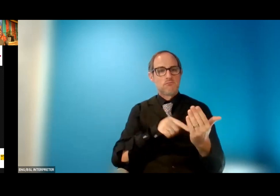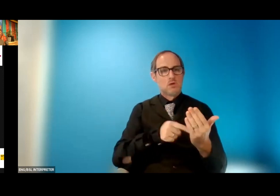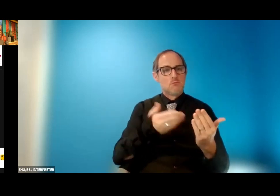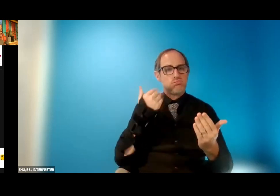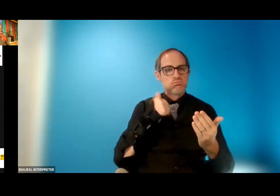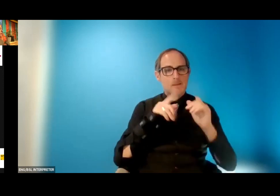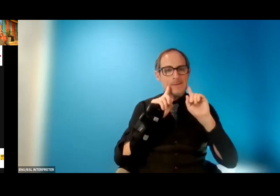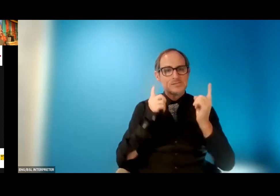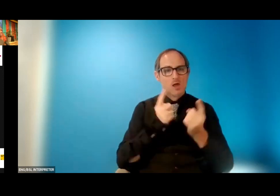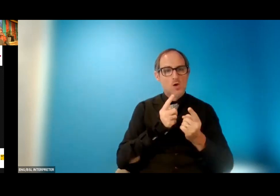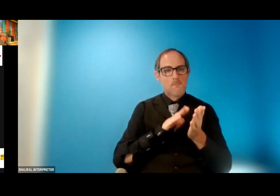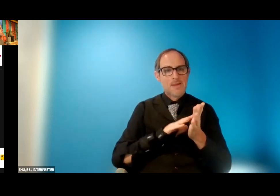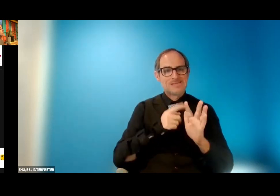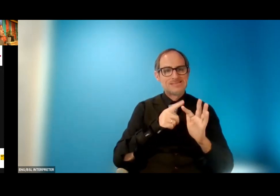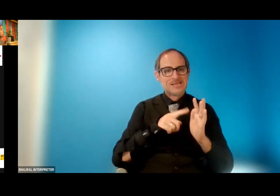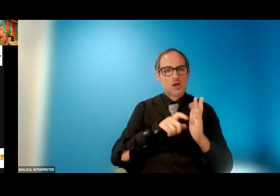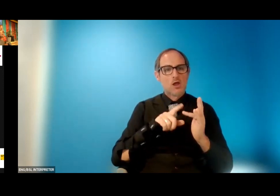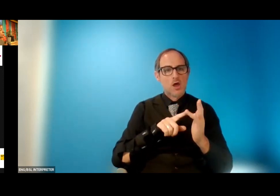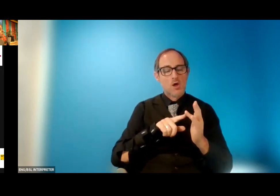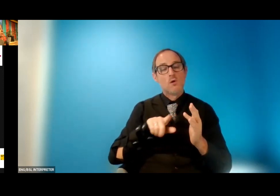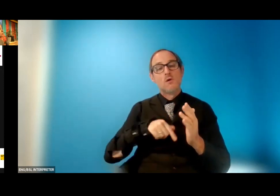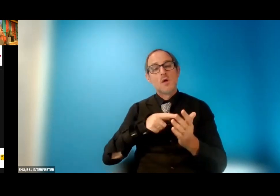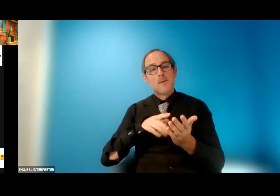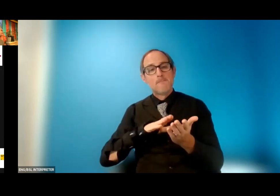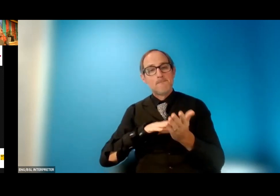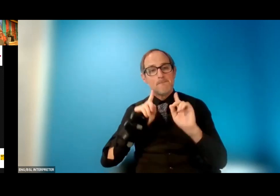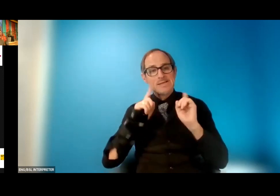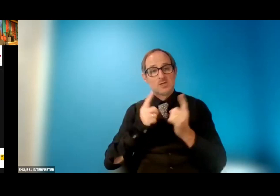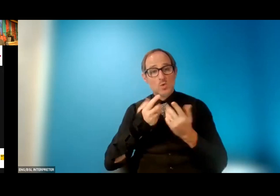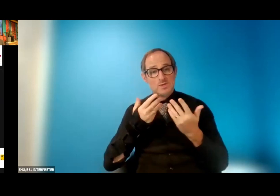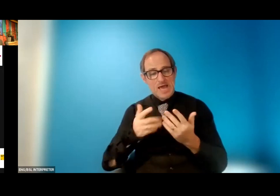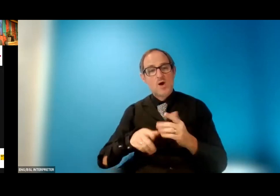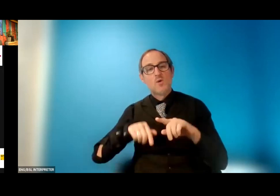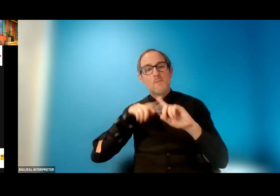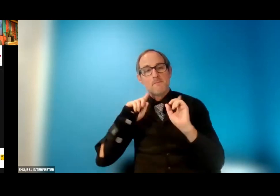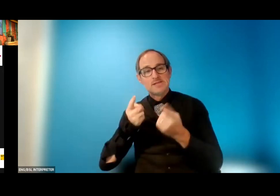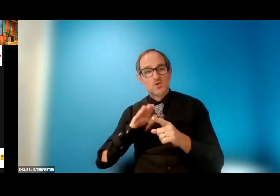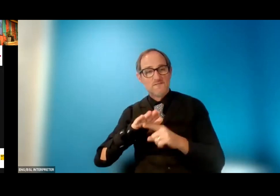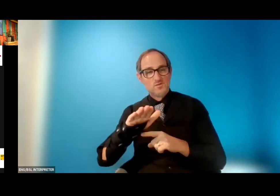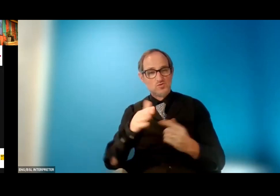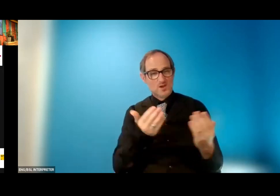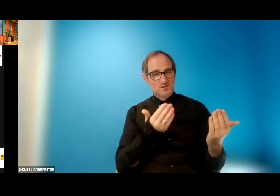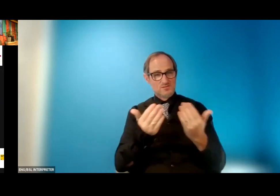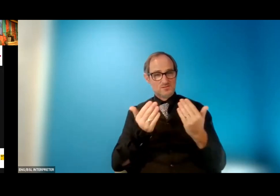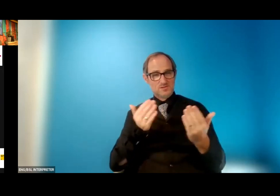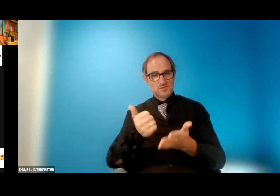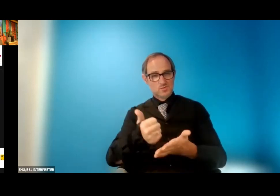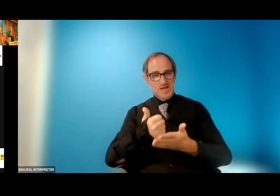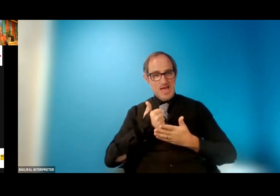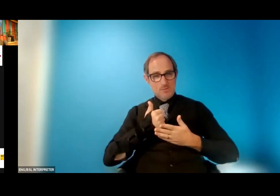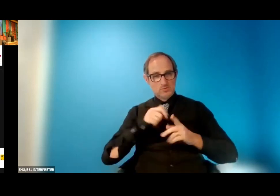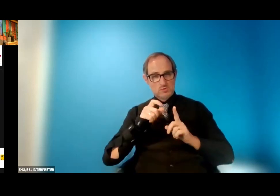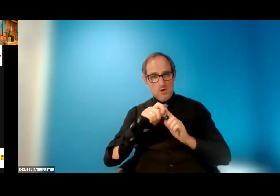2040, starting to set out the policies and the actions that they would need to do in order to change this mirror of a city, in order